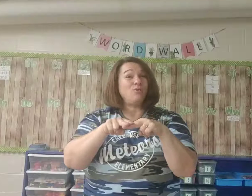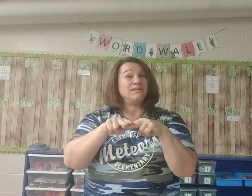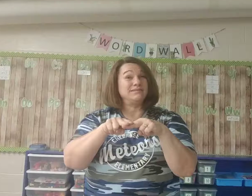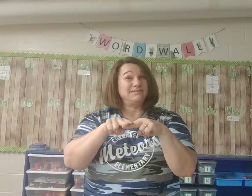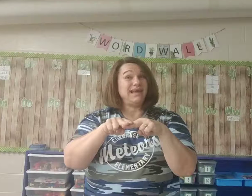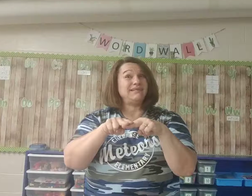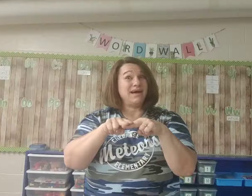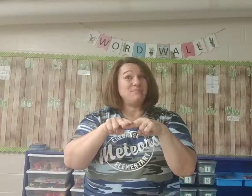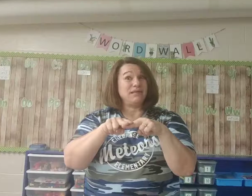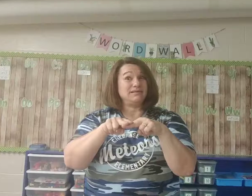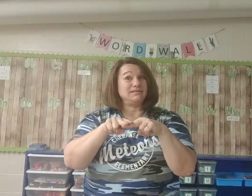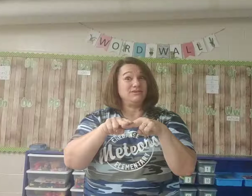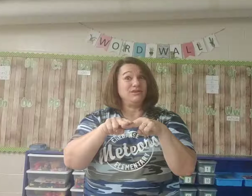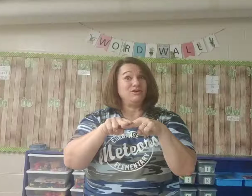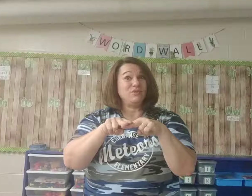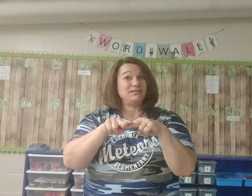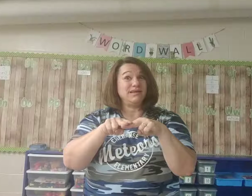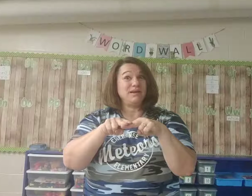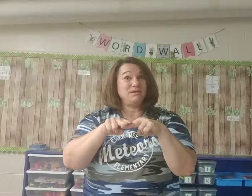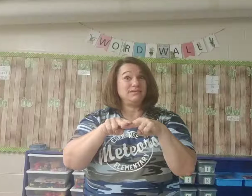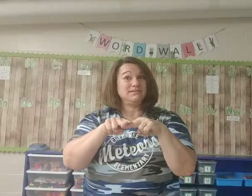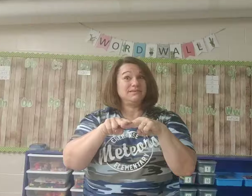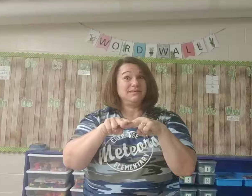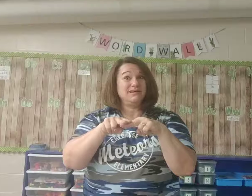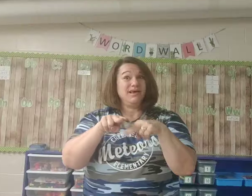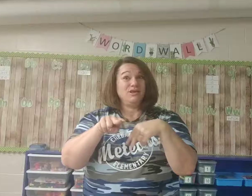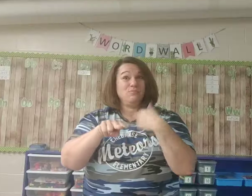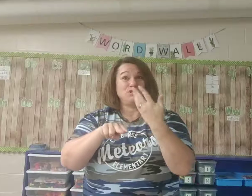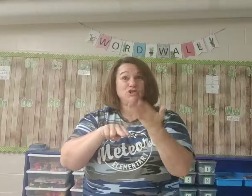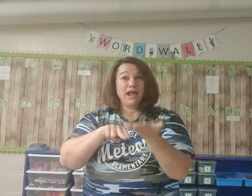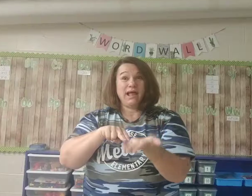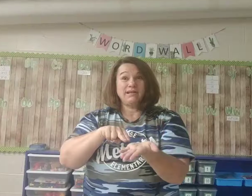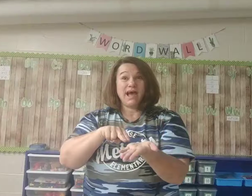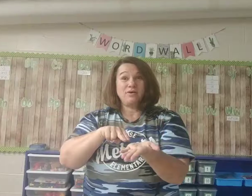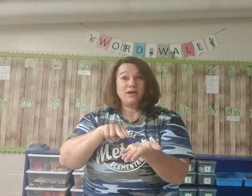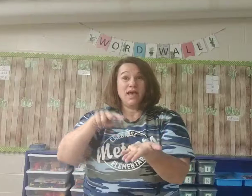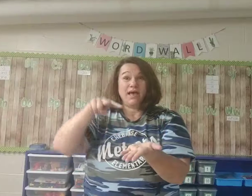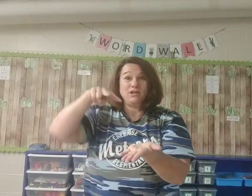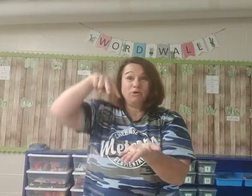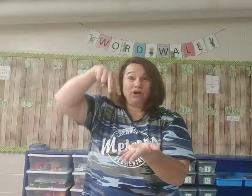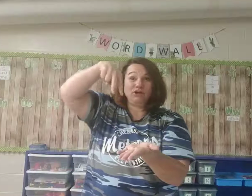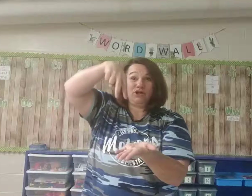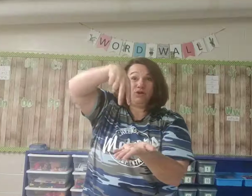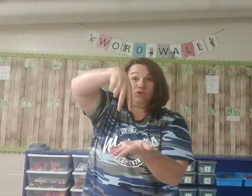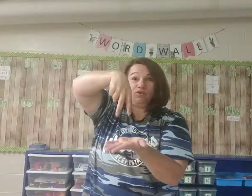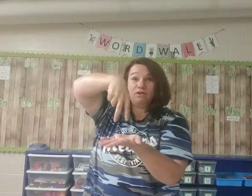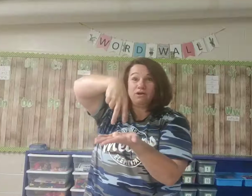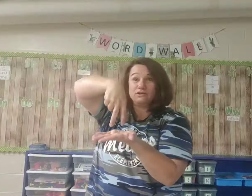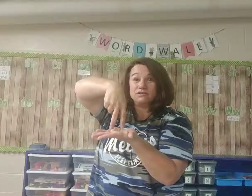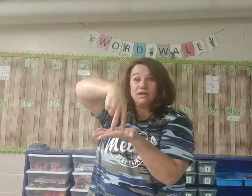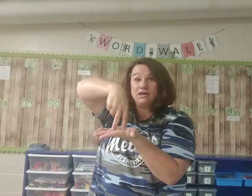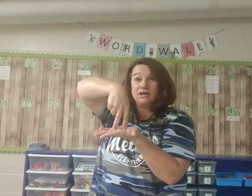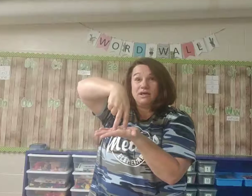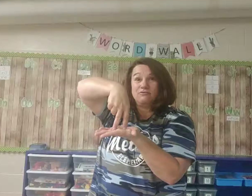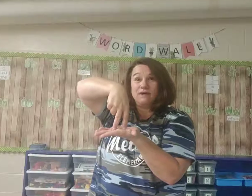what stand up is. Do you think you know what stand up is? You put your hand out and you put your two fingers right